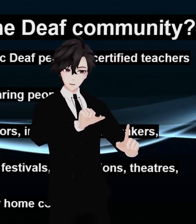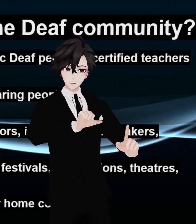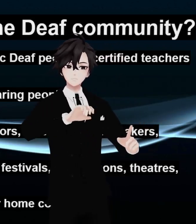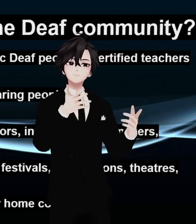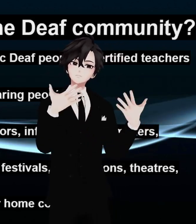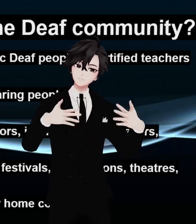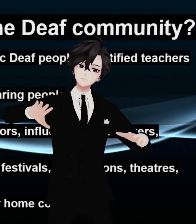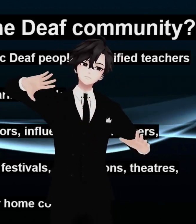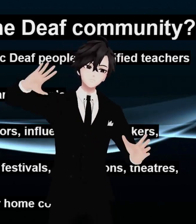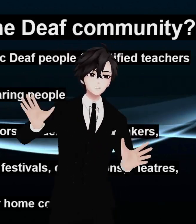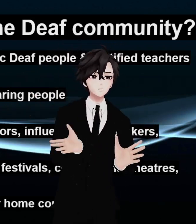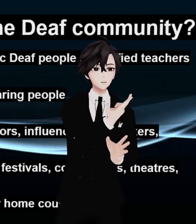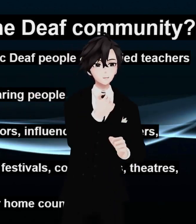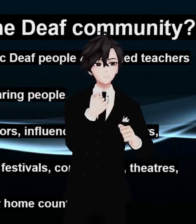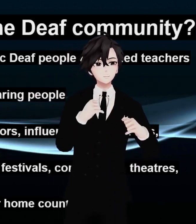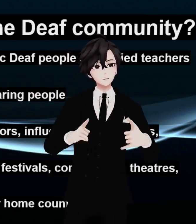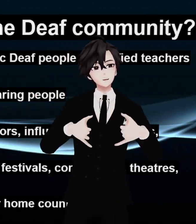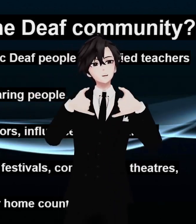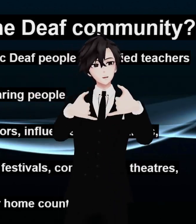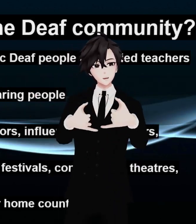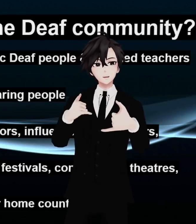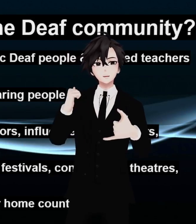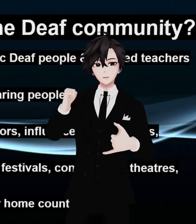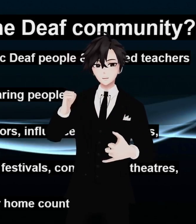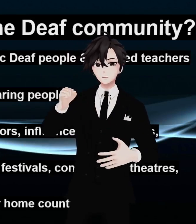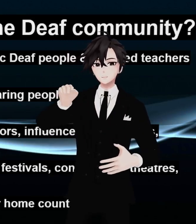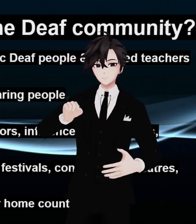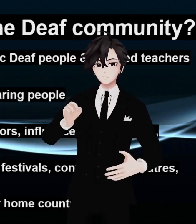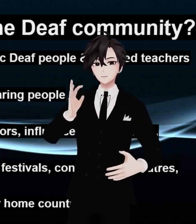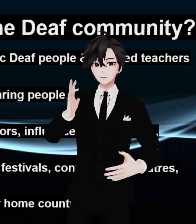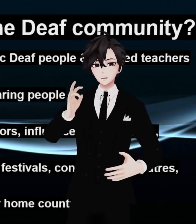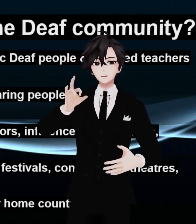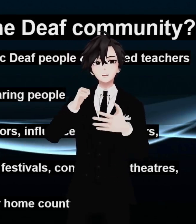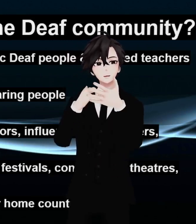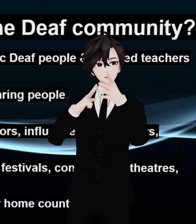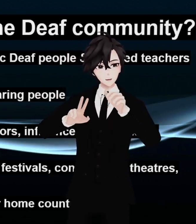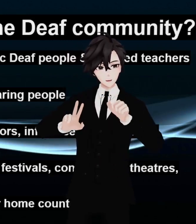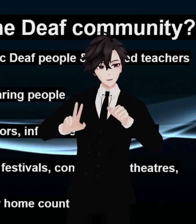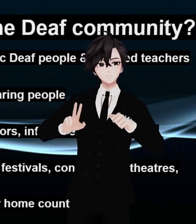The movie itself won the Oscar award in 2022.